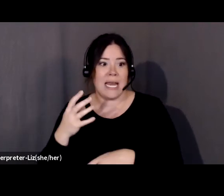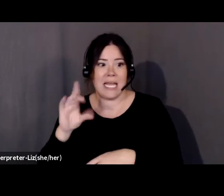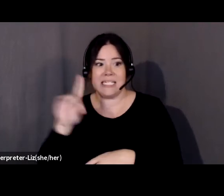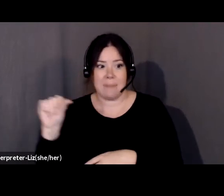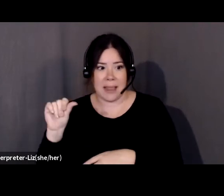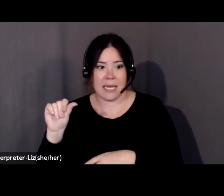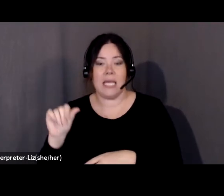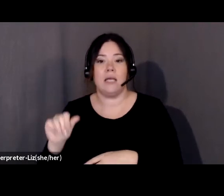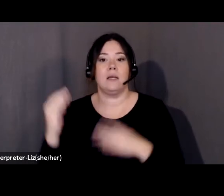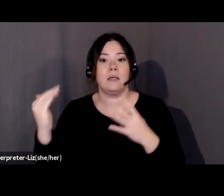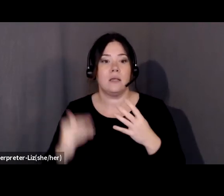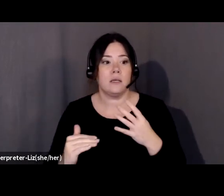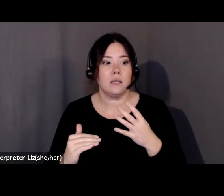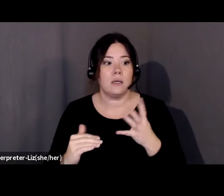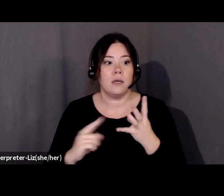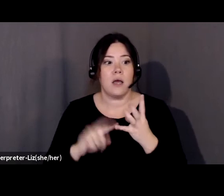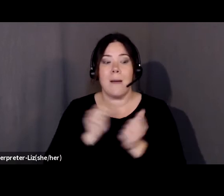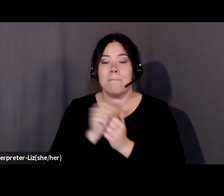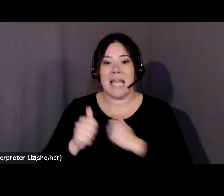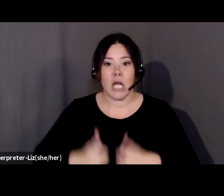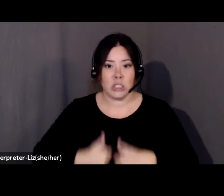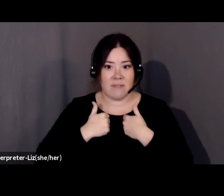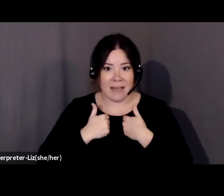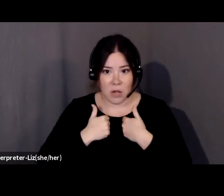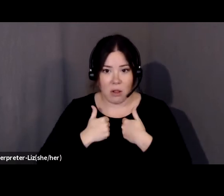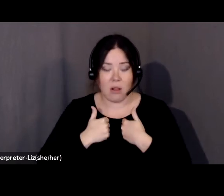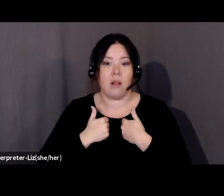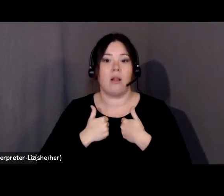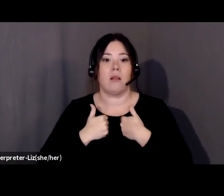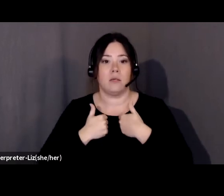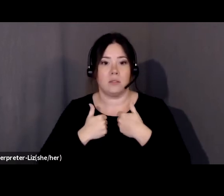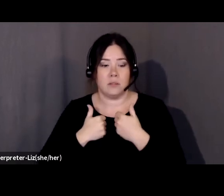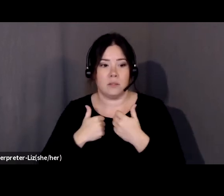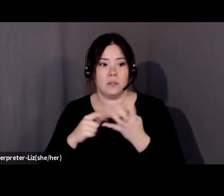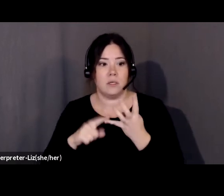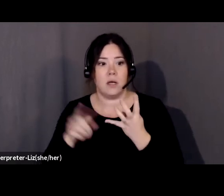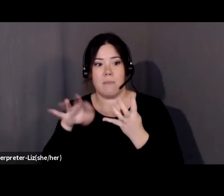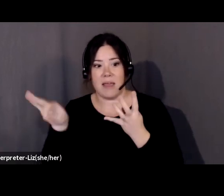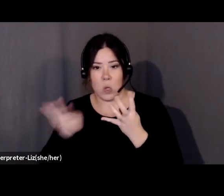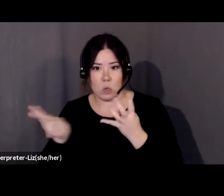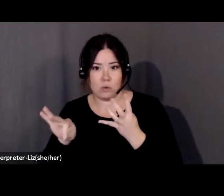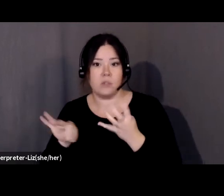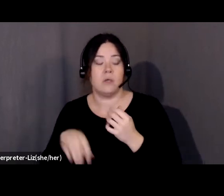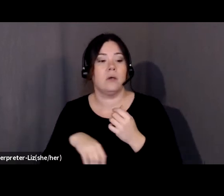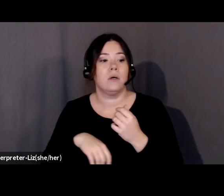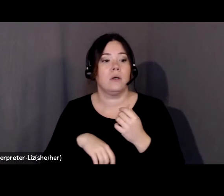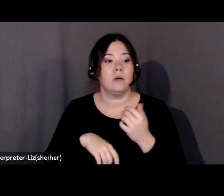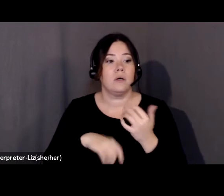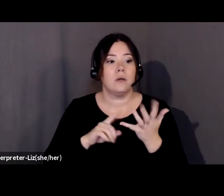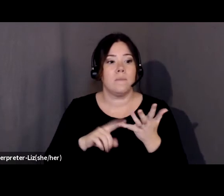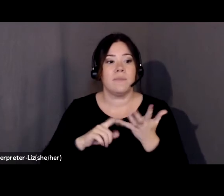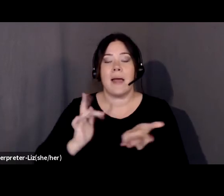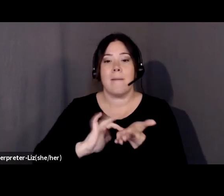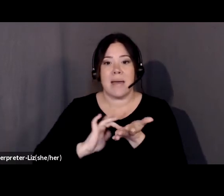Moshe, and Beyond Survival by Ajaris Dixon and Leah Lakshmi Piepsna Samarasina, and